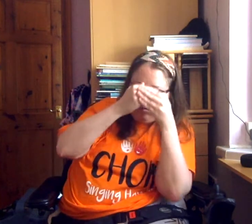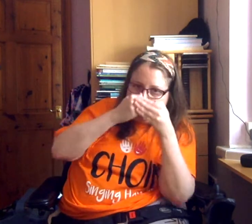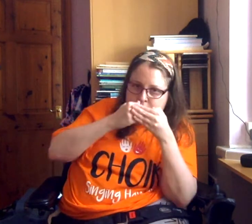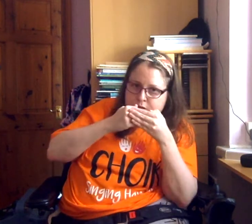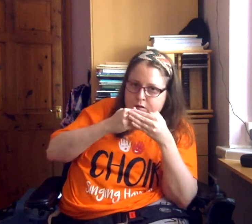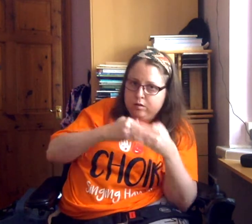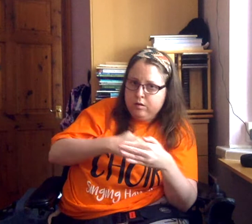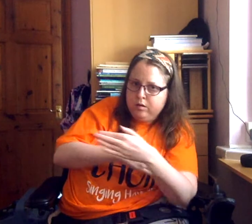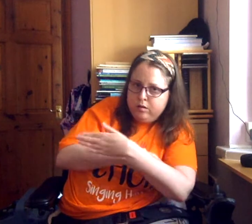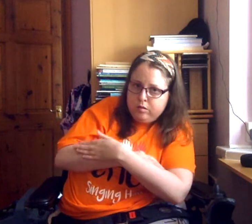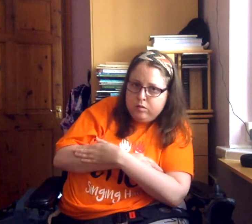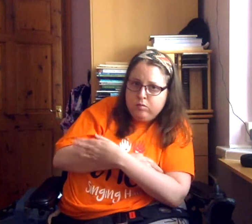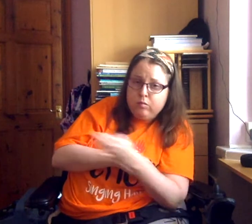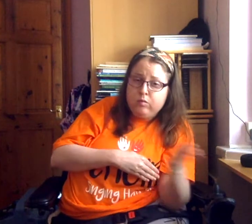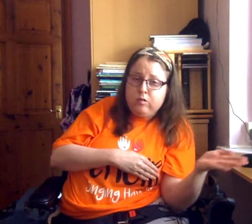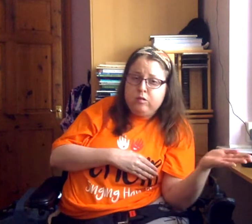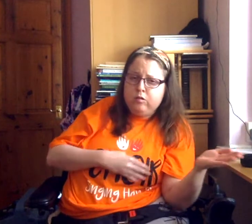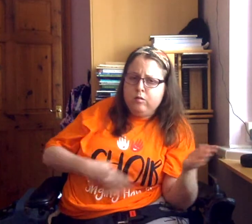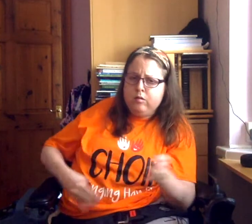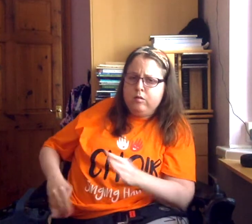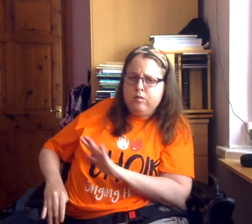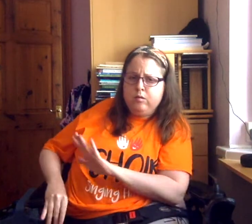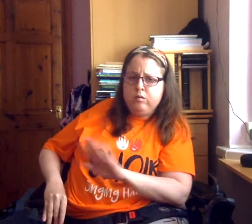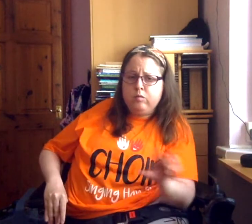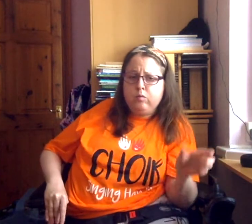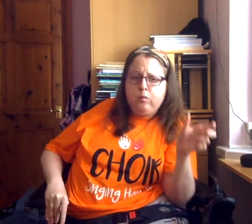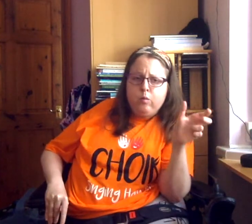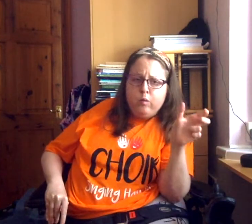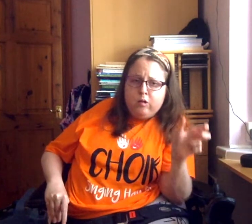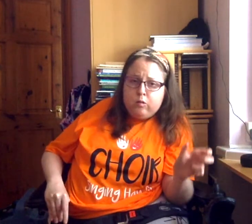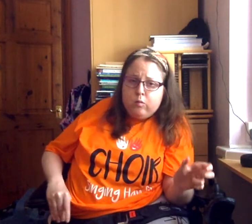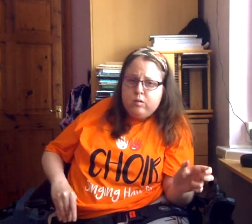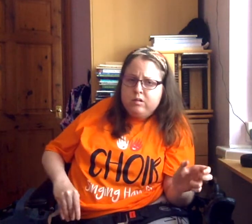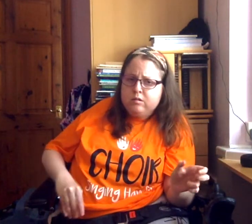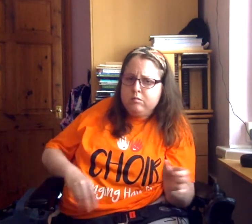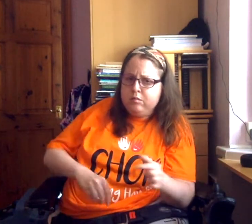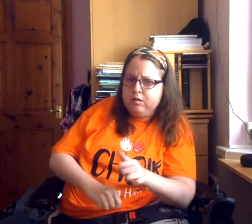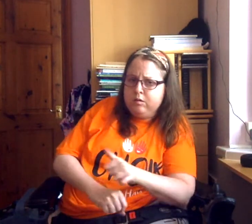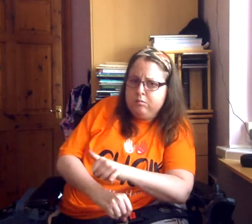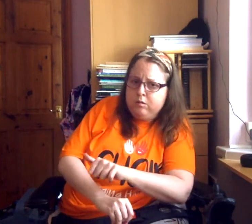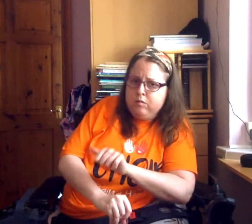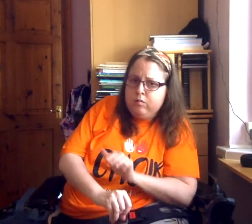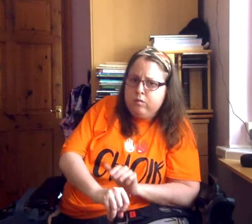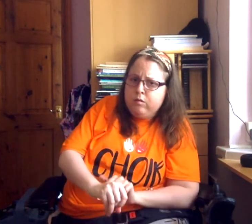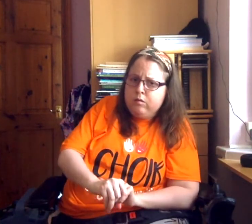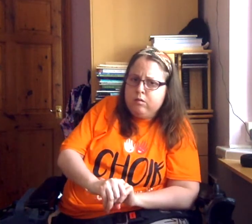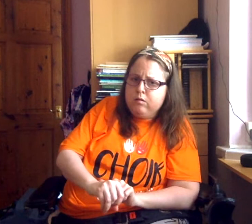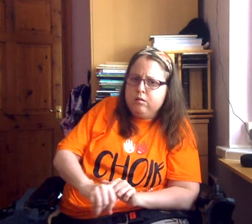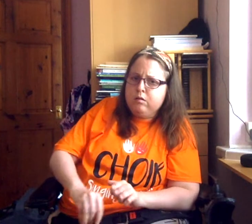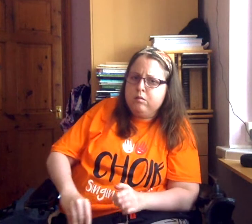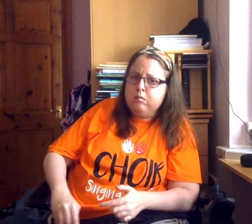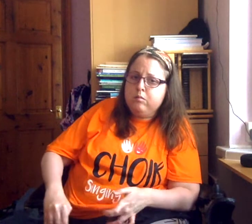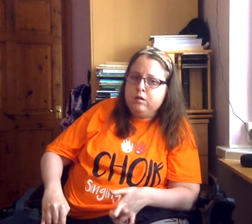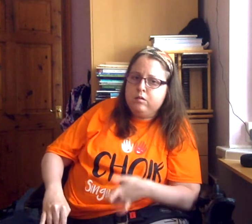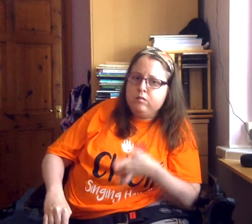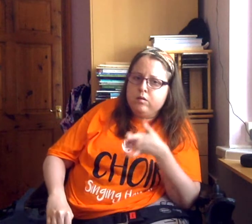Through the dark, through the door, through where no one's been before, but it